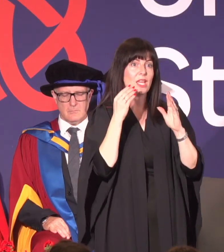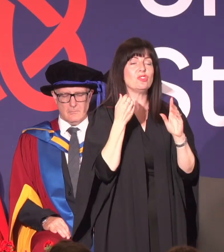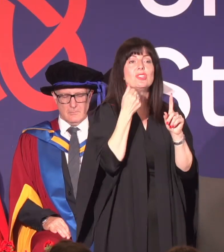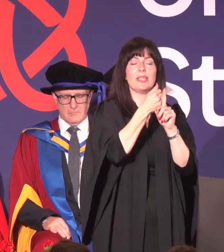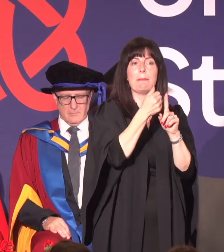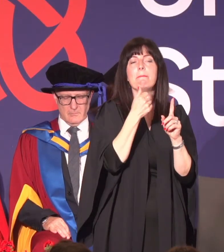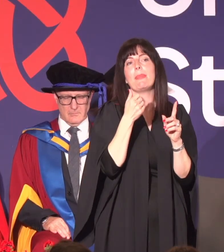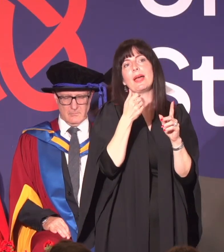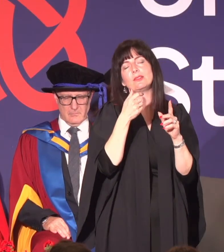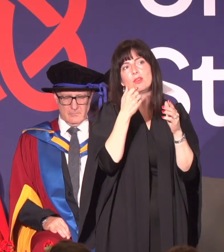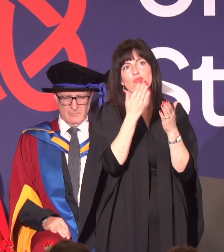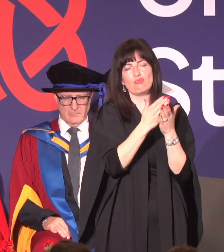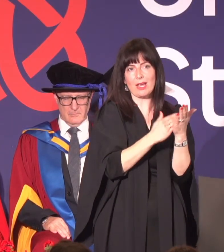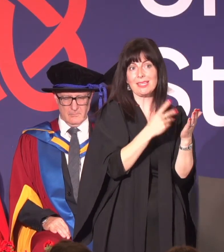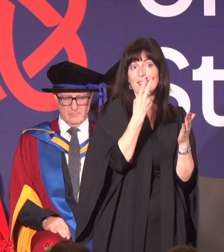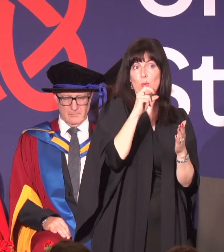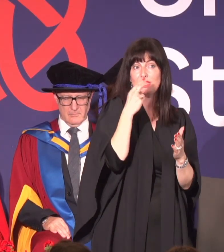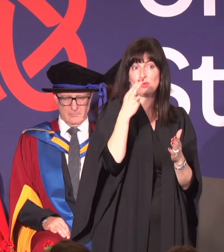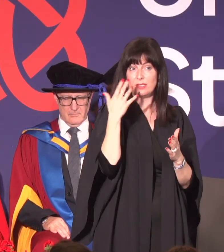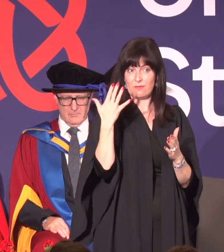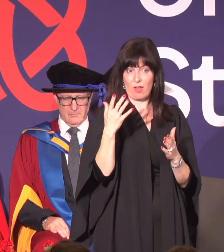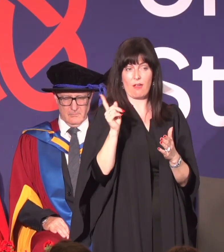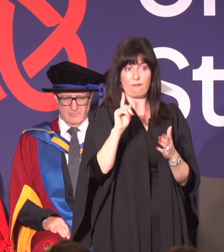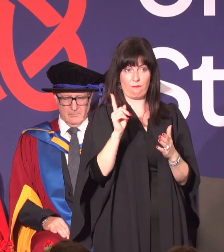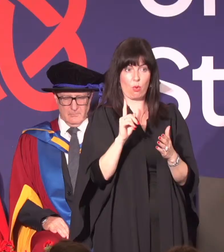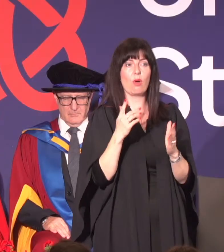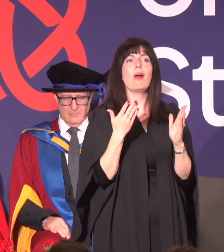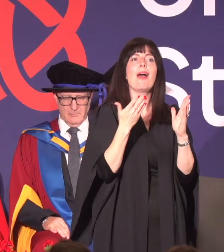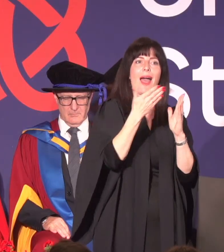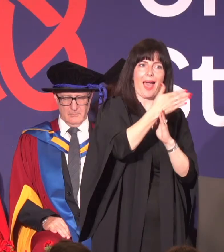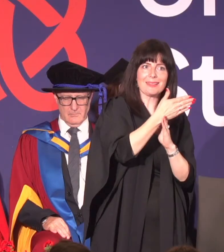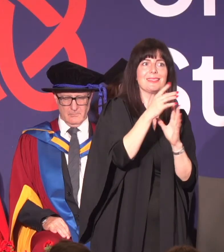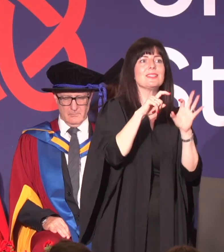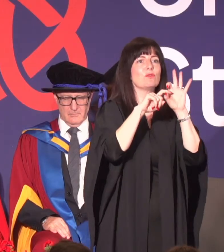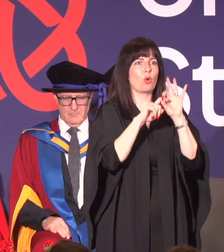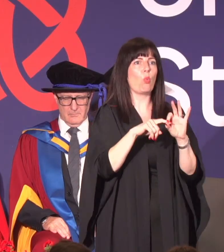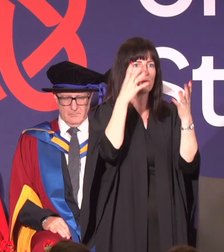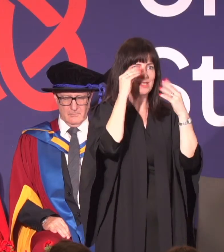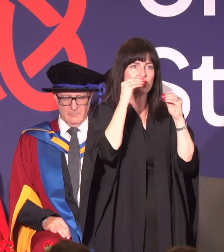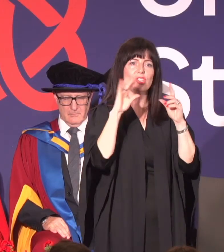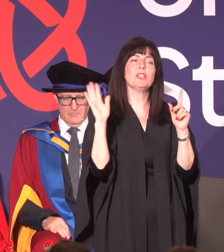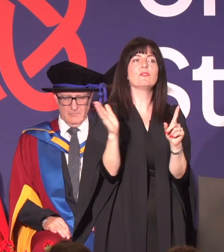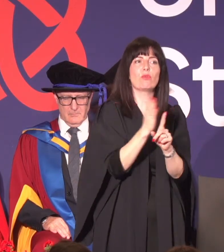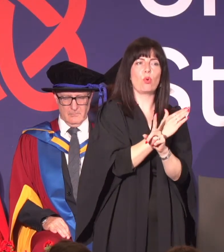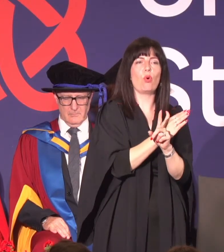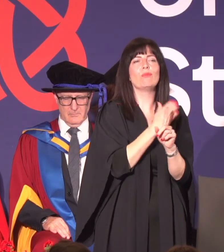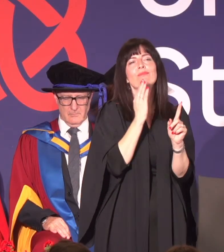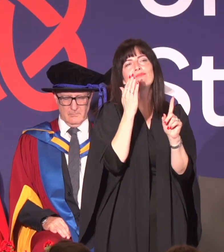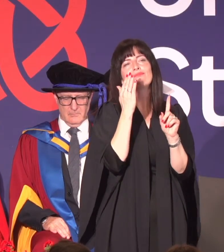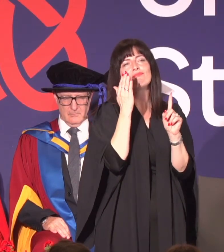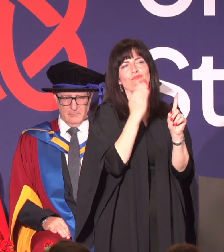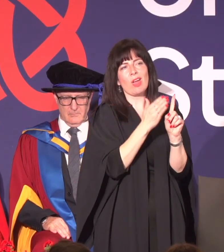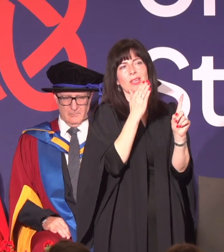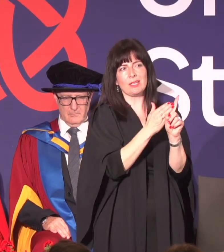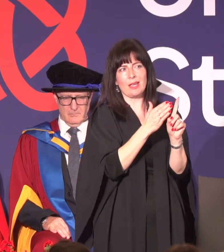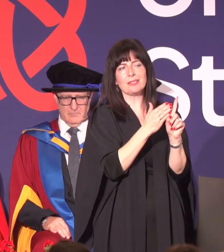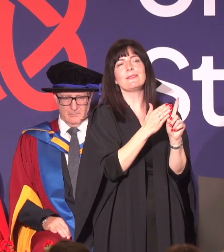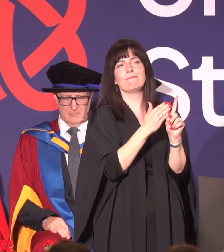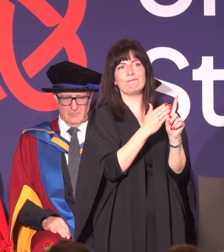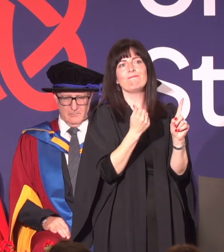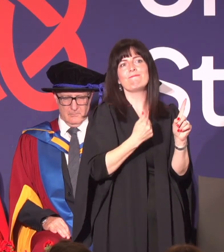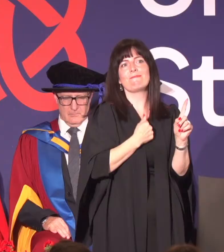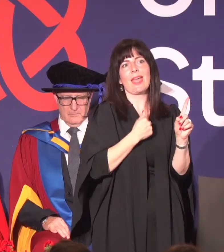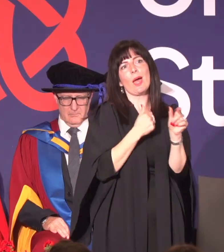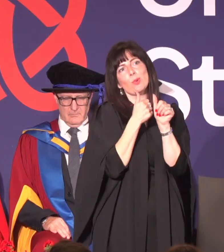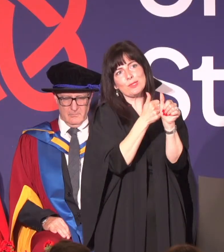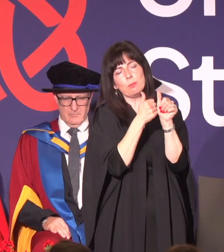Rankings 2025 for our contribution to access to quality education for all, recognizing, in particular, our